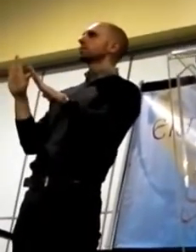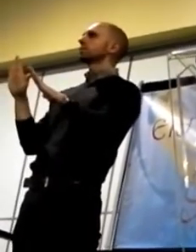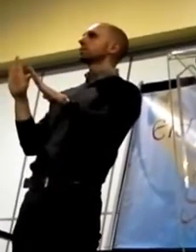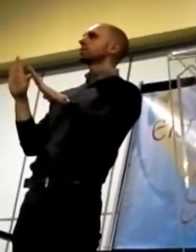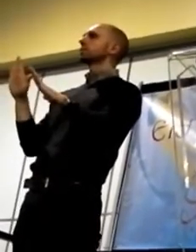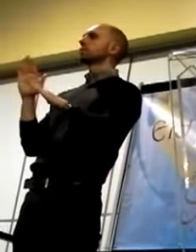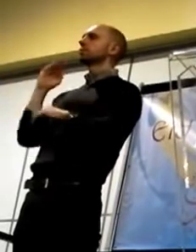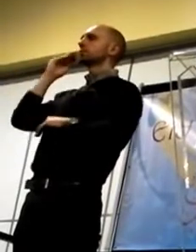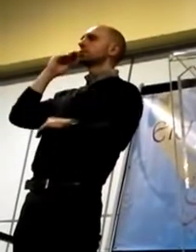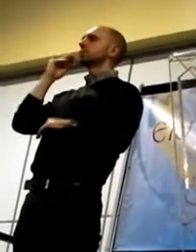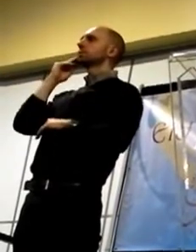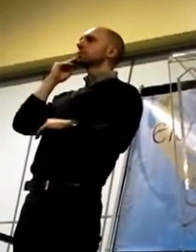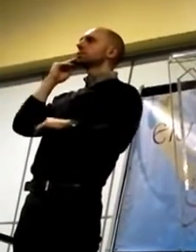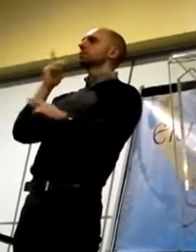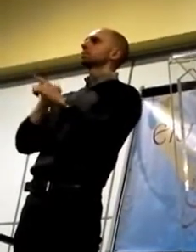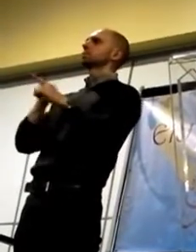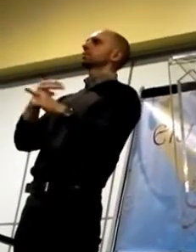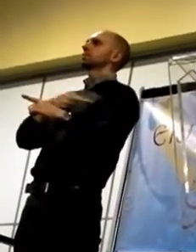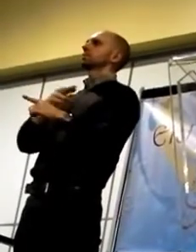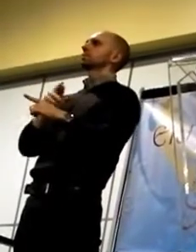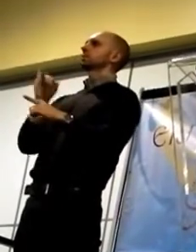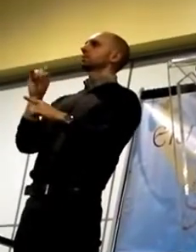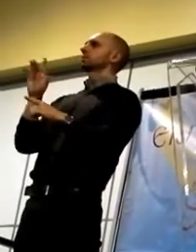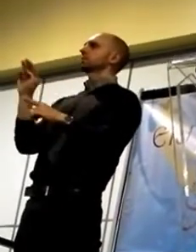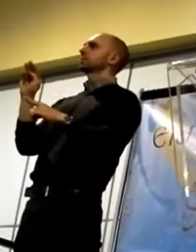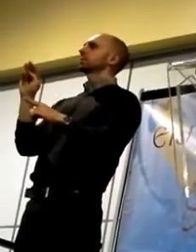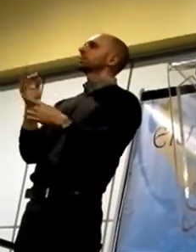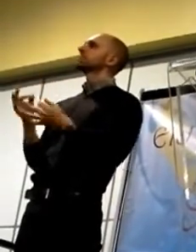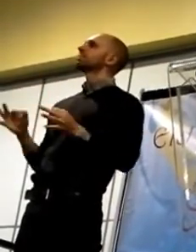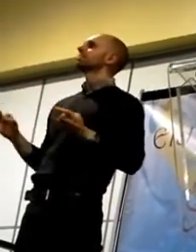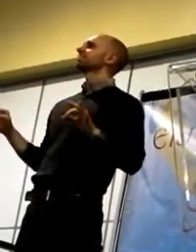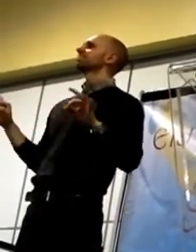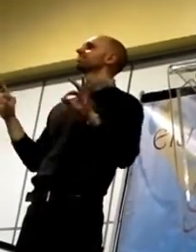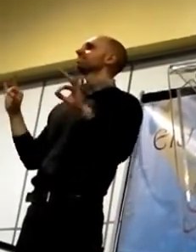This is an important day, the day of Eid,